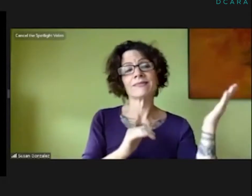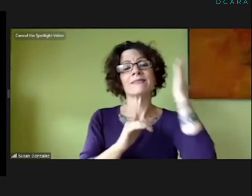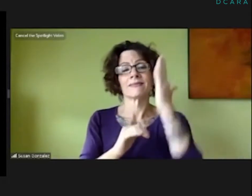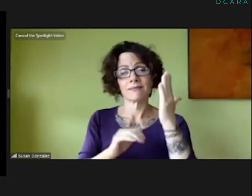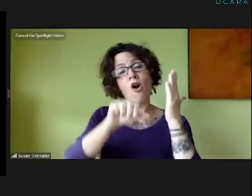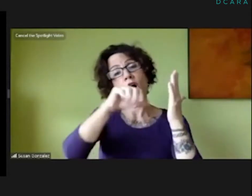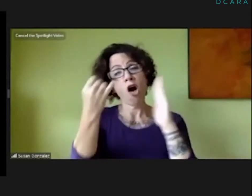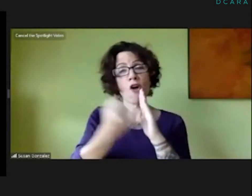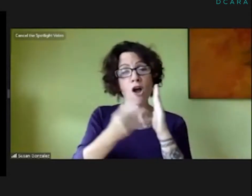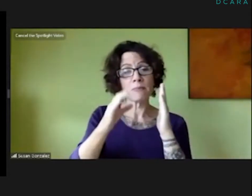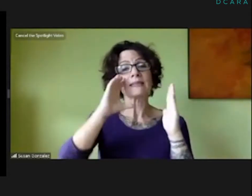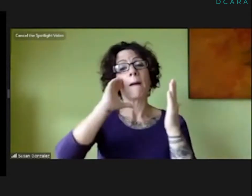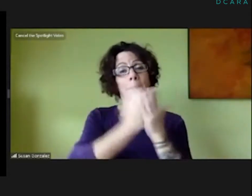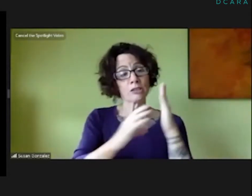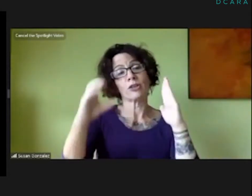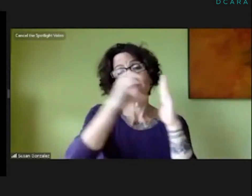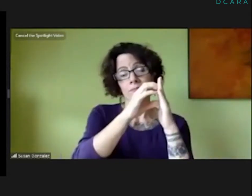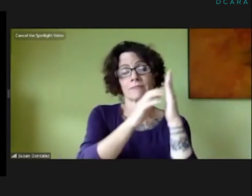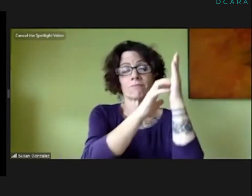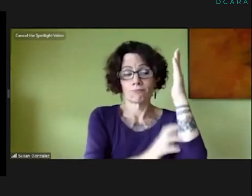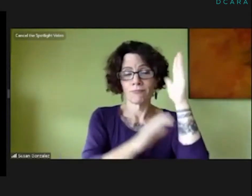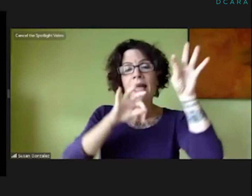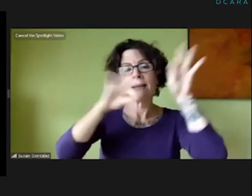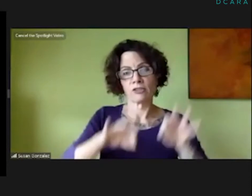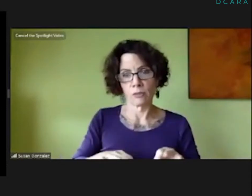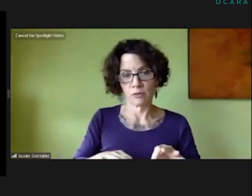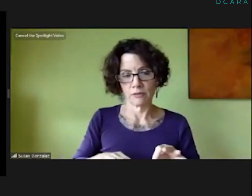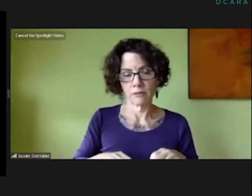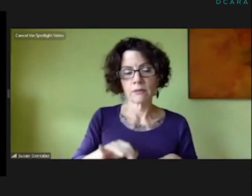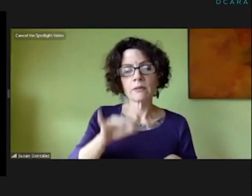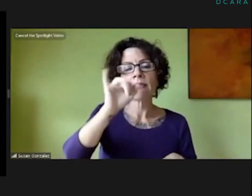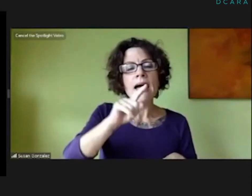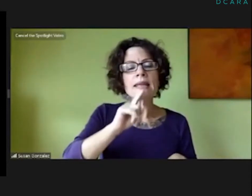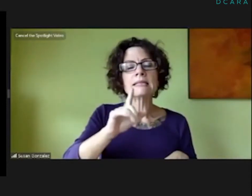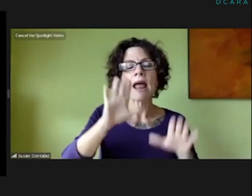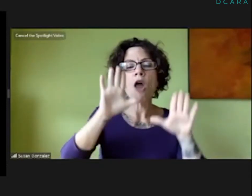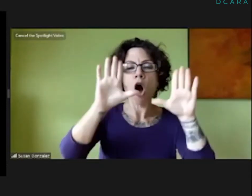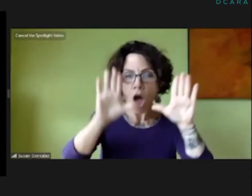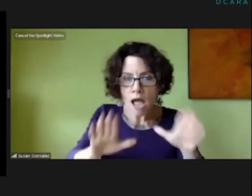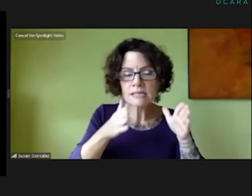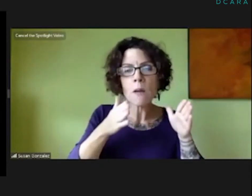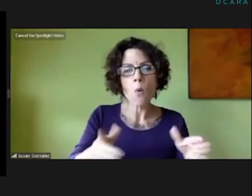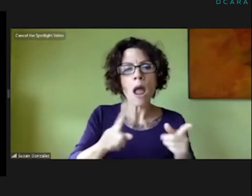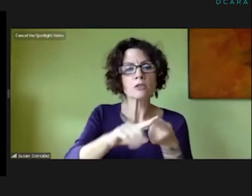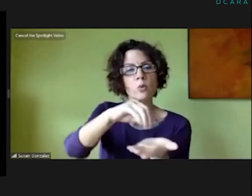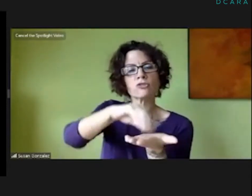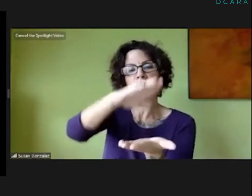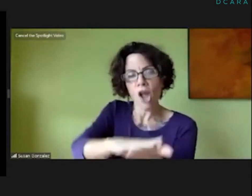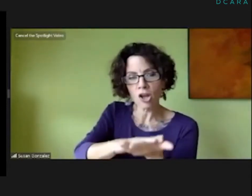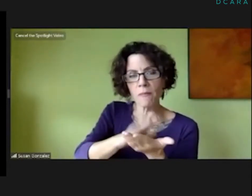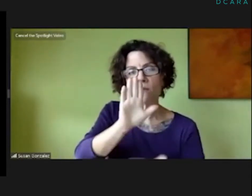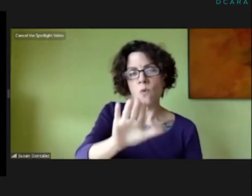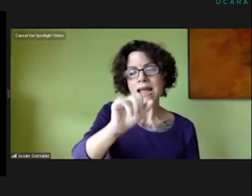is. Taking a photograph along with the description of what it looks like, then moving on to the